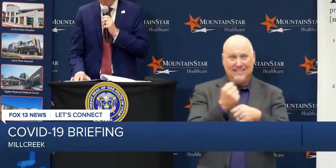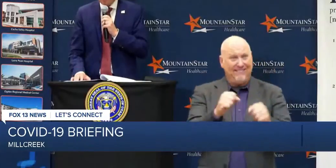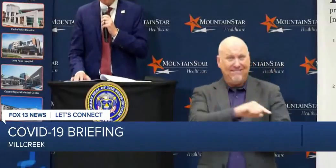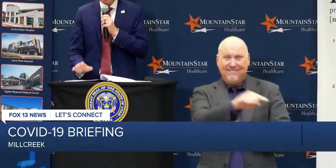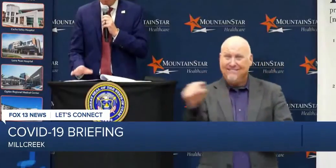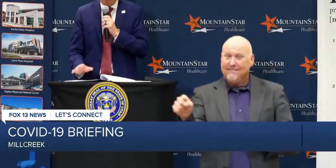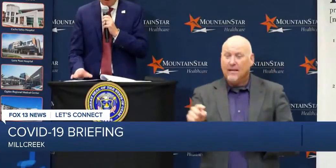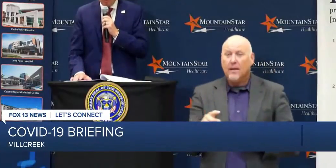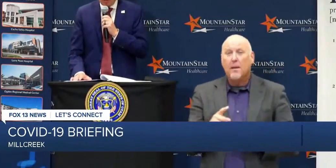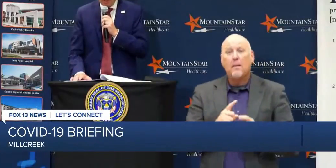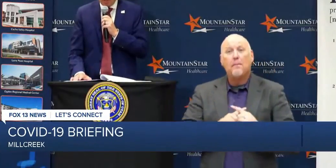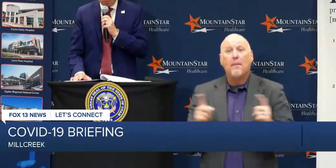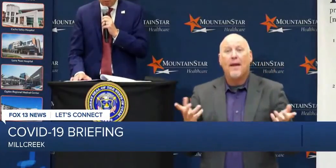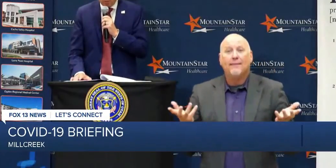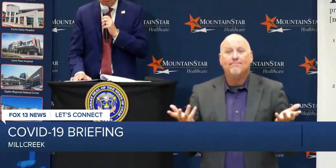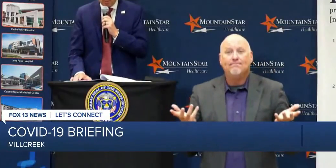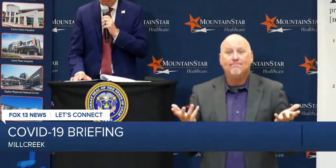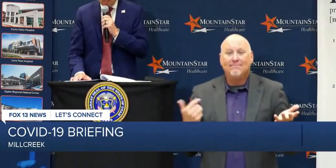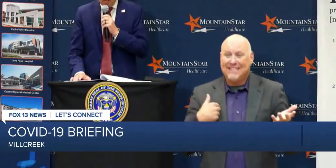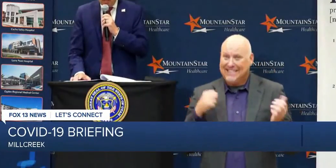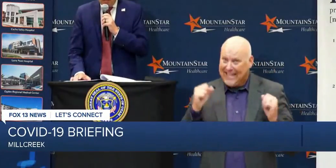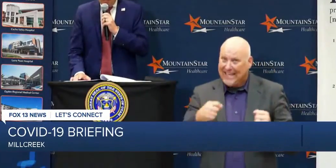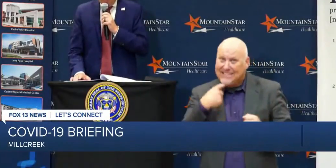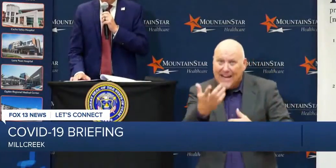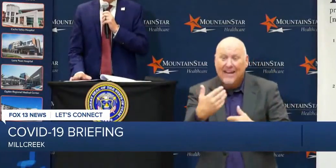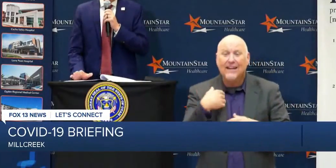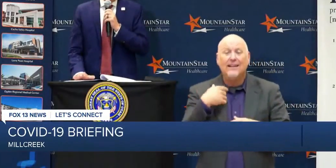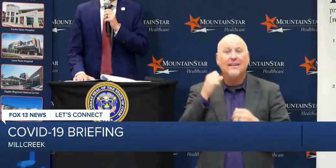save lives and help our healthcare workers.